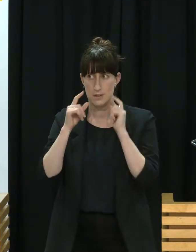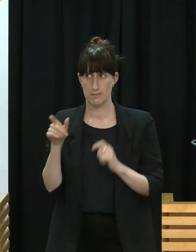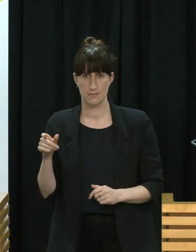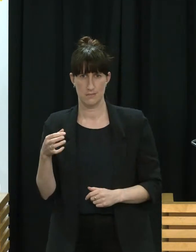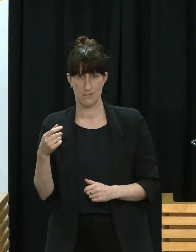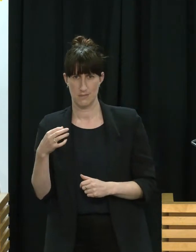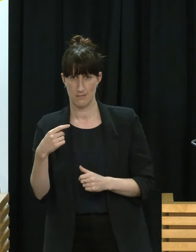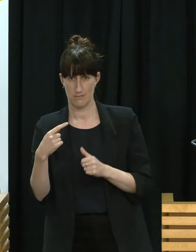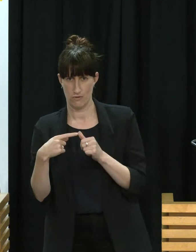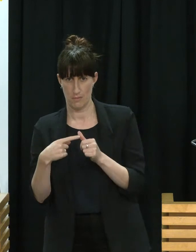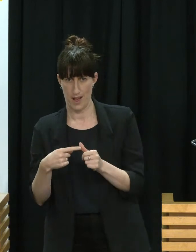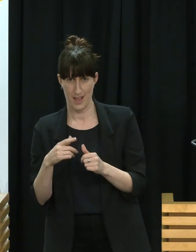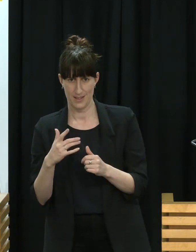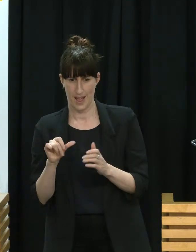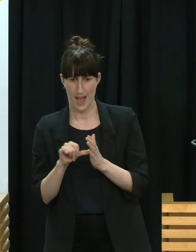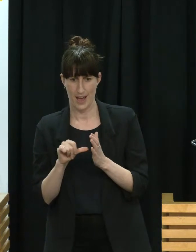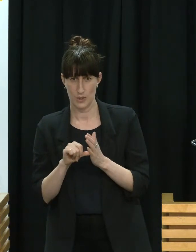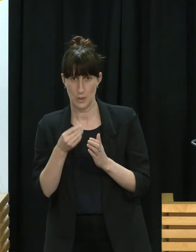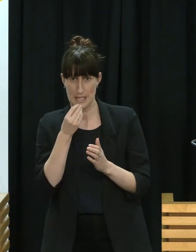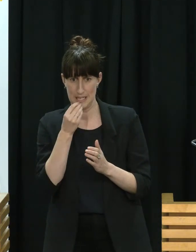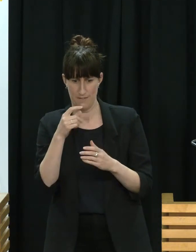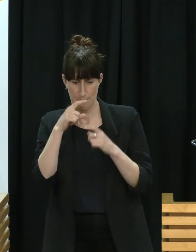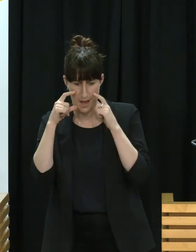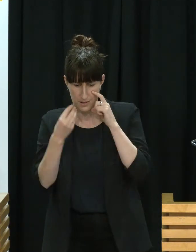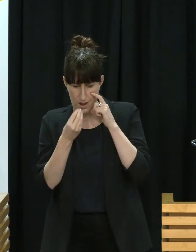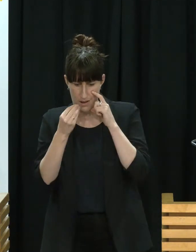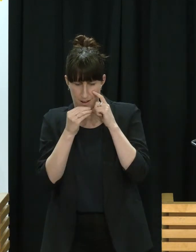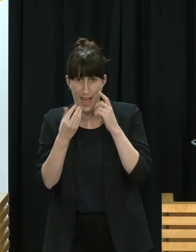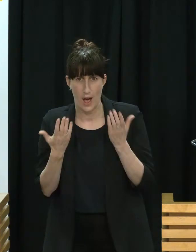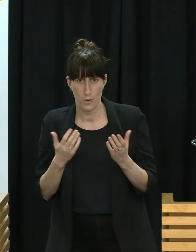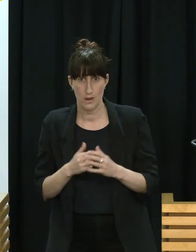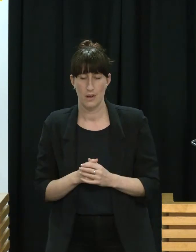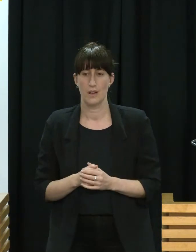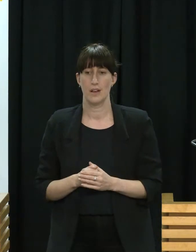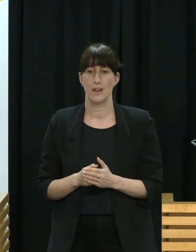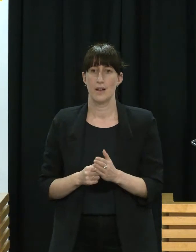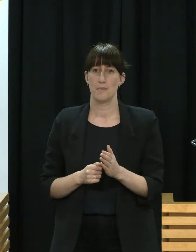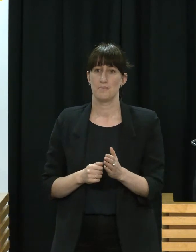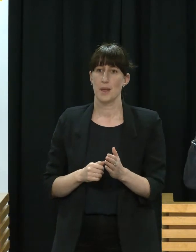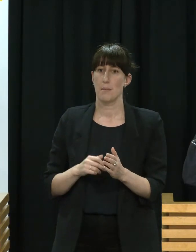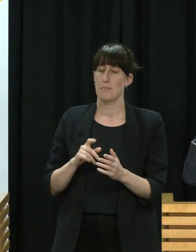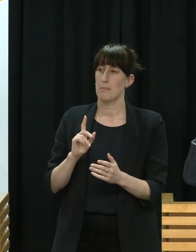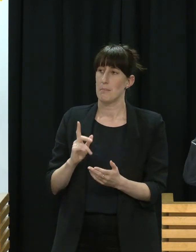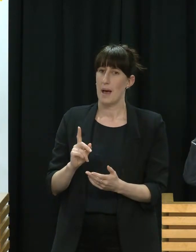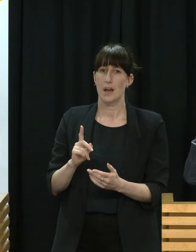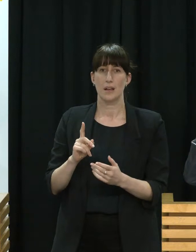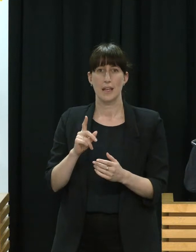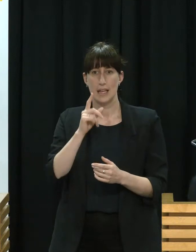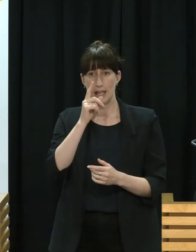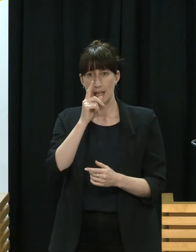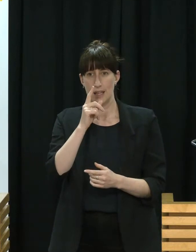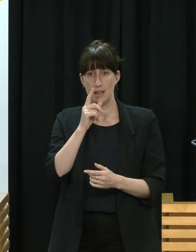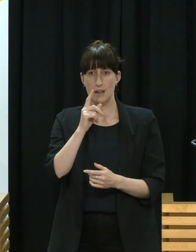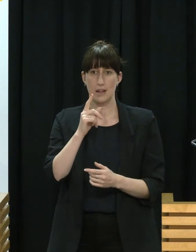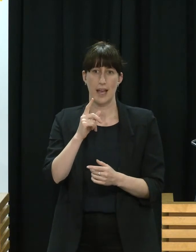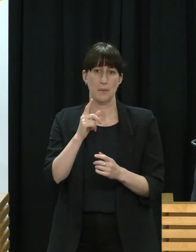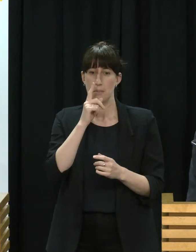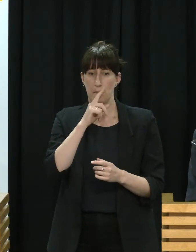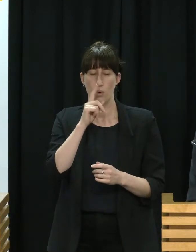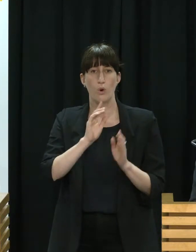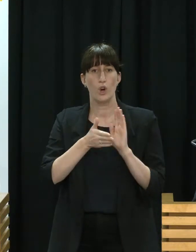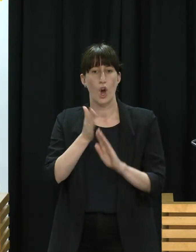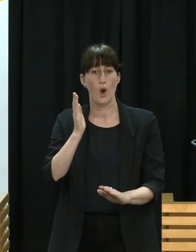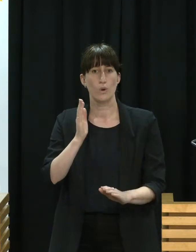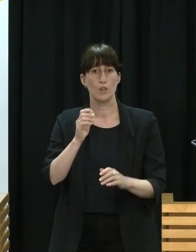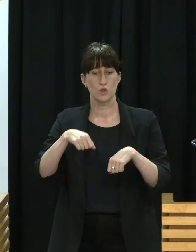do it? What's the hold up? What's the kind of case against that here? So you can still let people go to the supermarket, but they can wear a mask